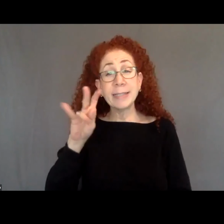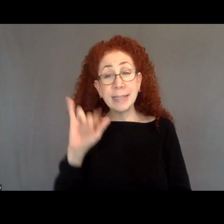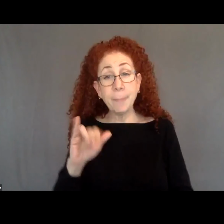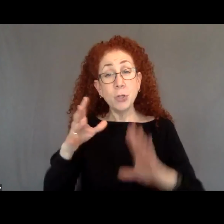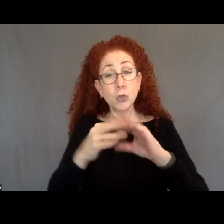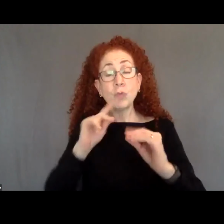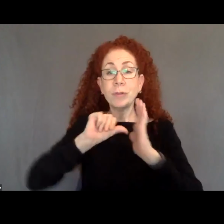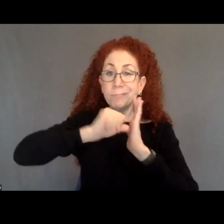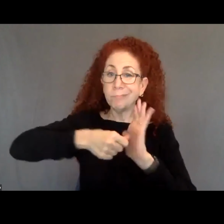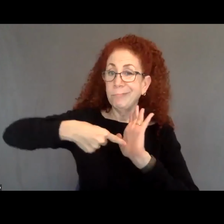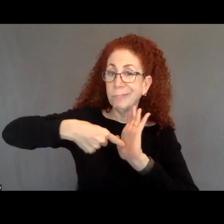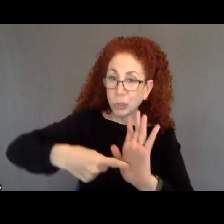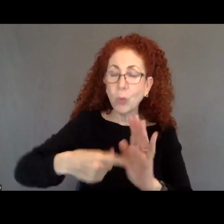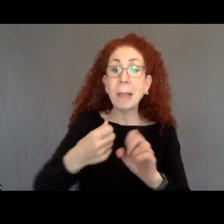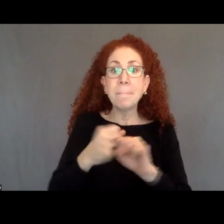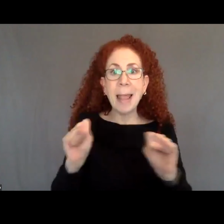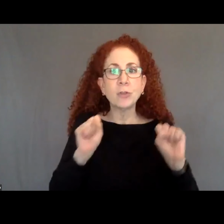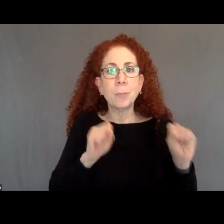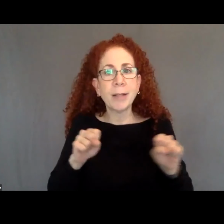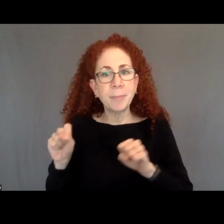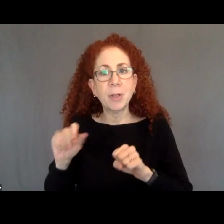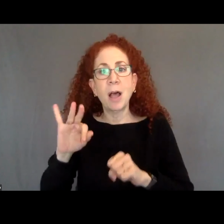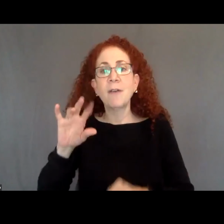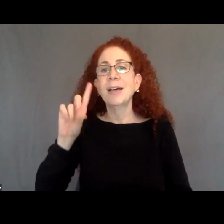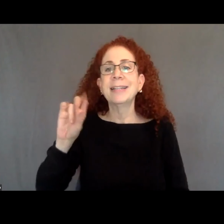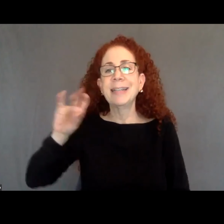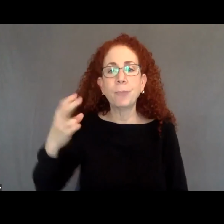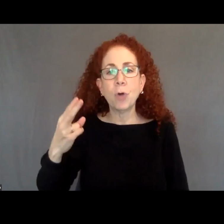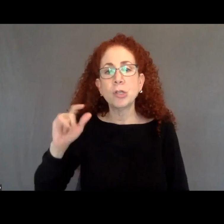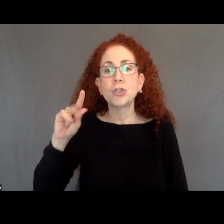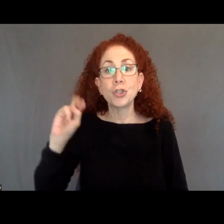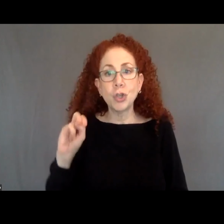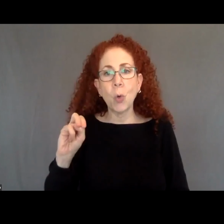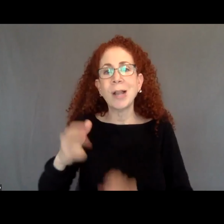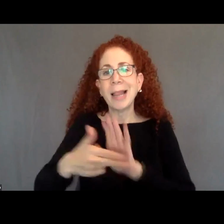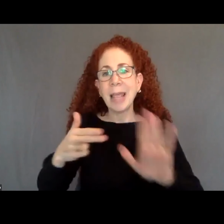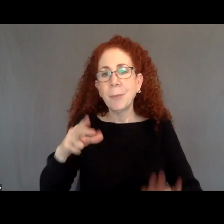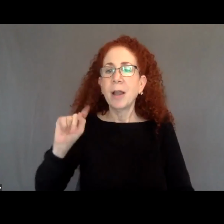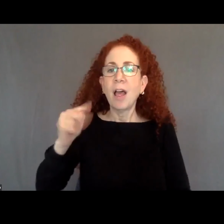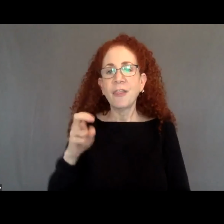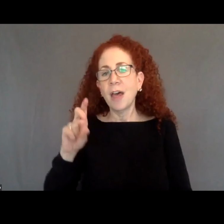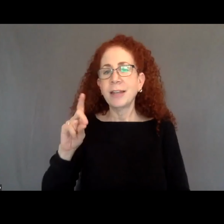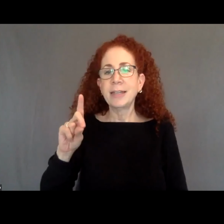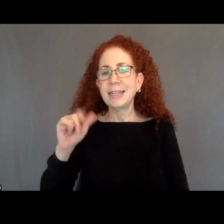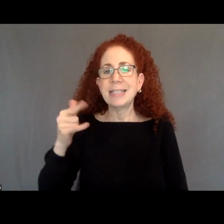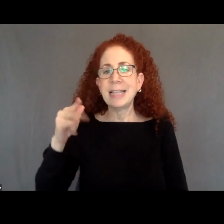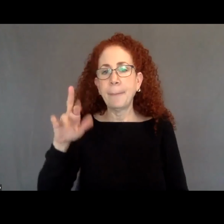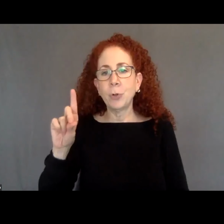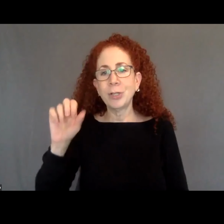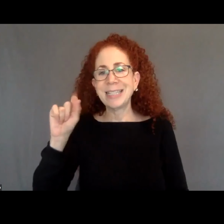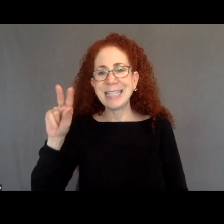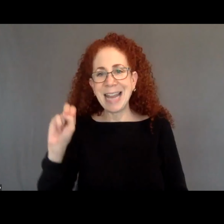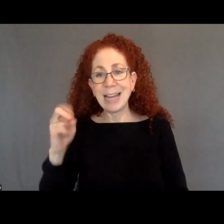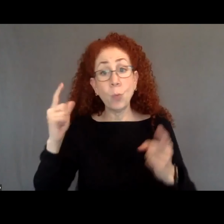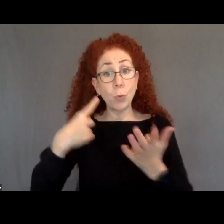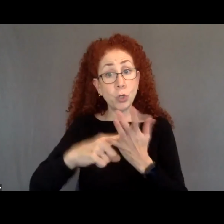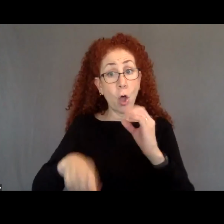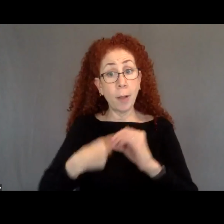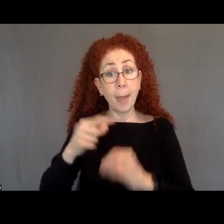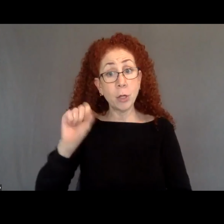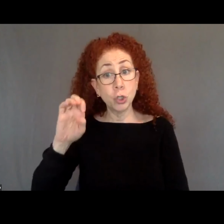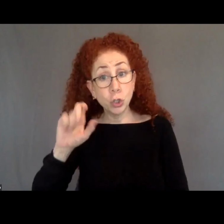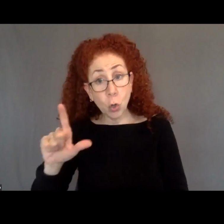underscores the emancipatory possibilities of what Deborah Stone provocatively labeled the disabled state. When we're talking about social benefits,